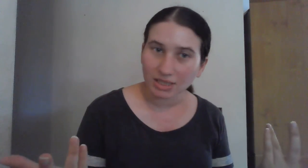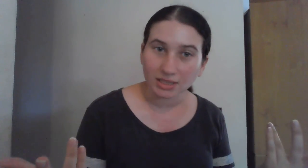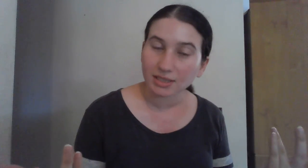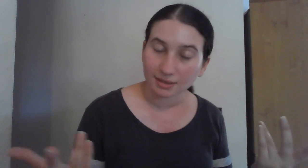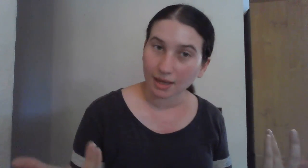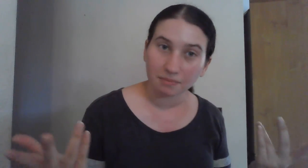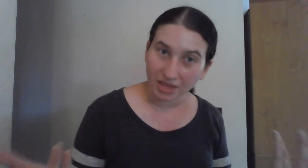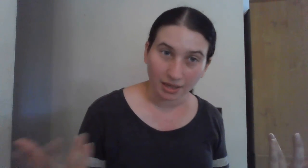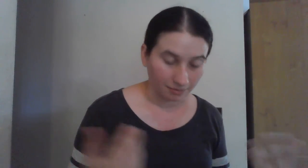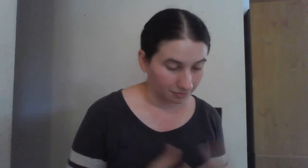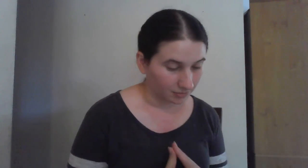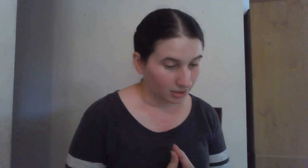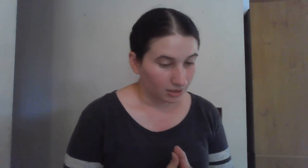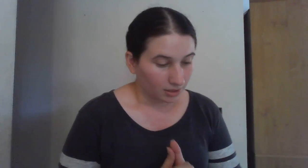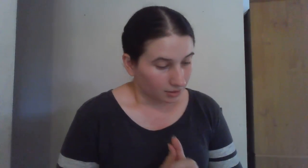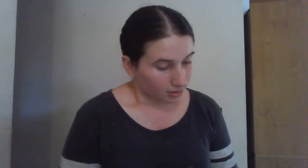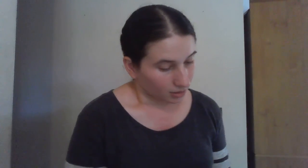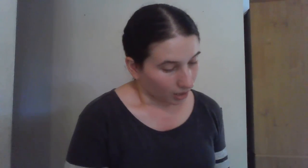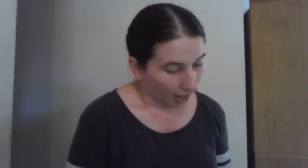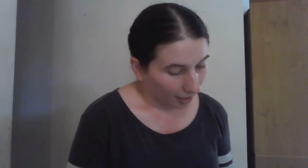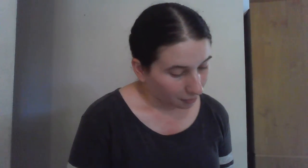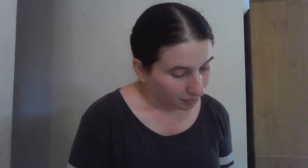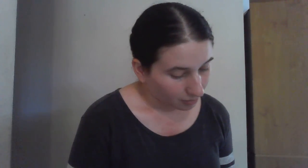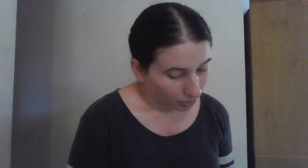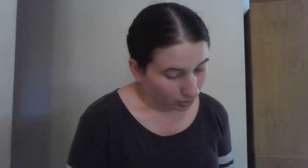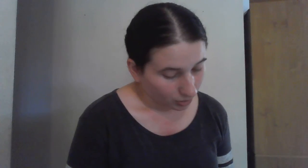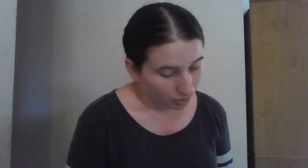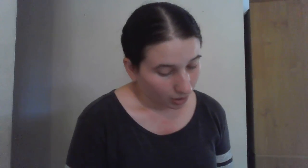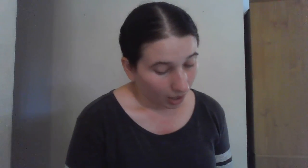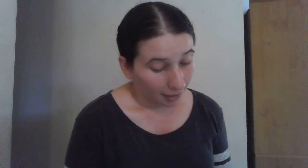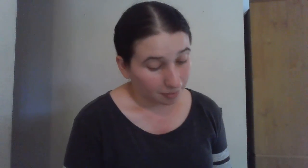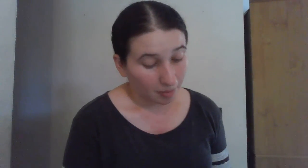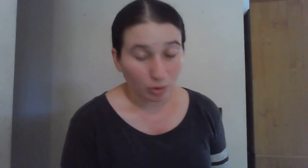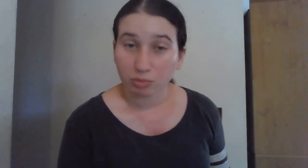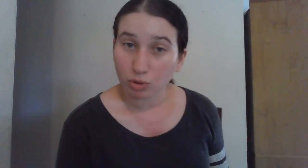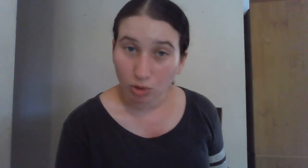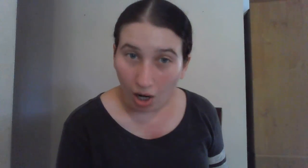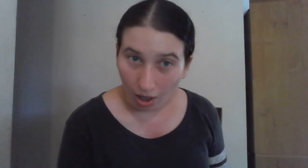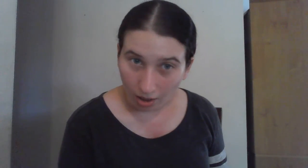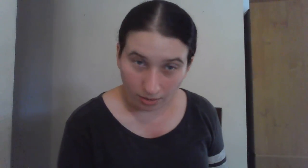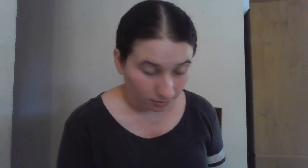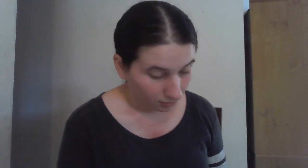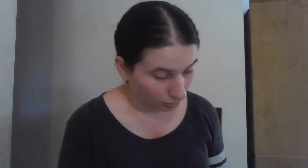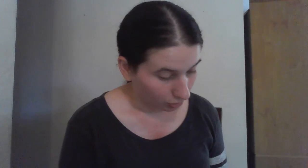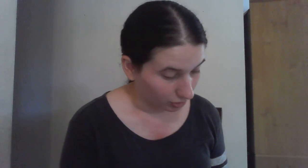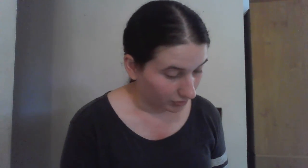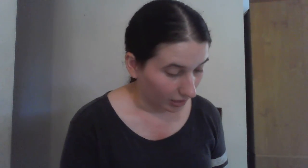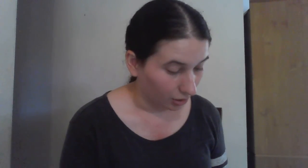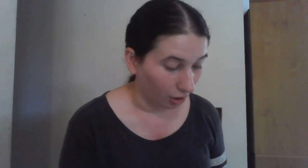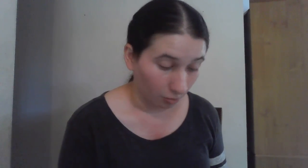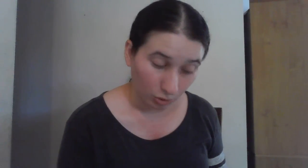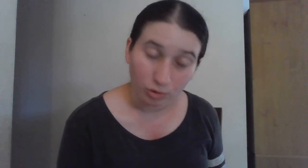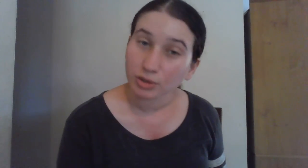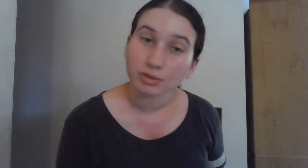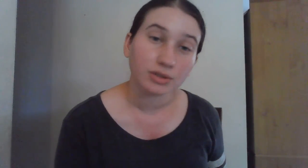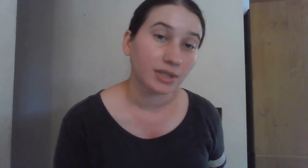Means the same thing. I remember a blue car. You could say car blue or you could say